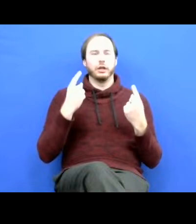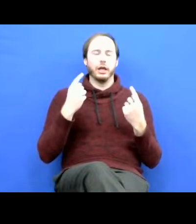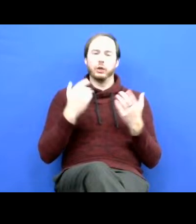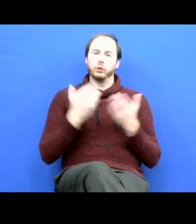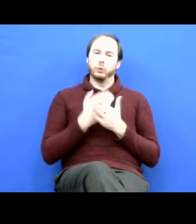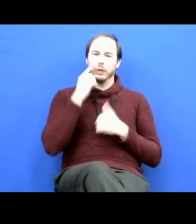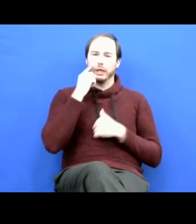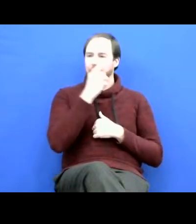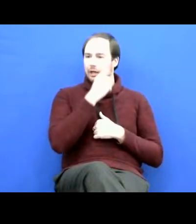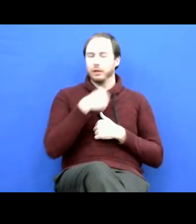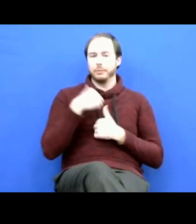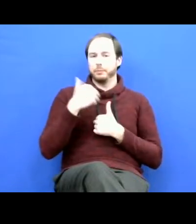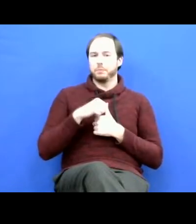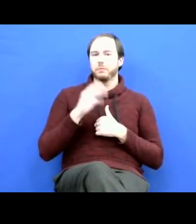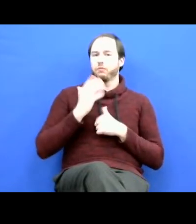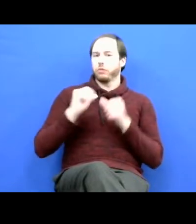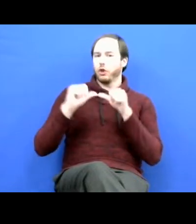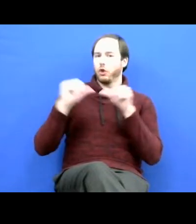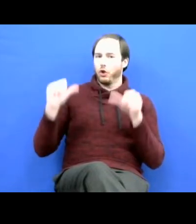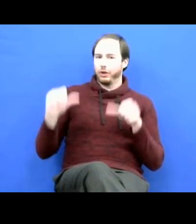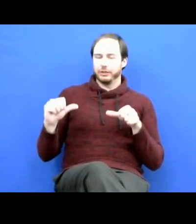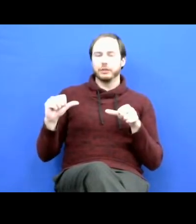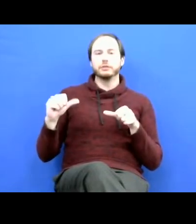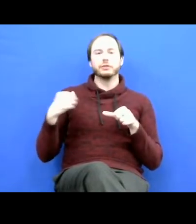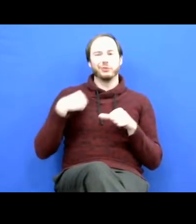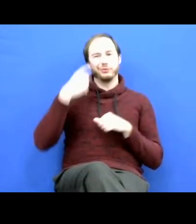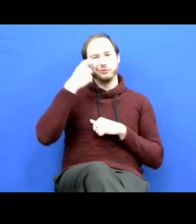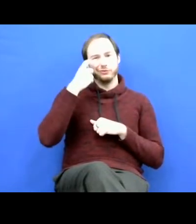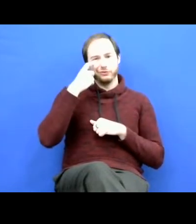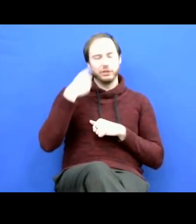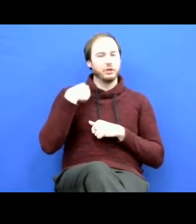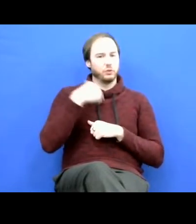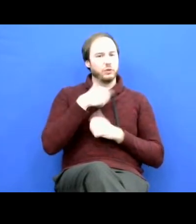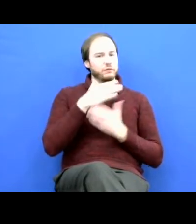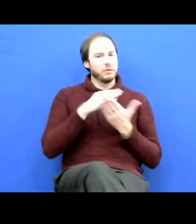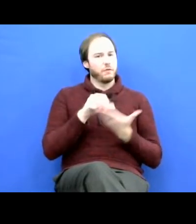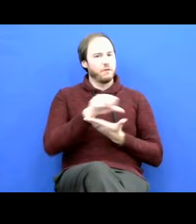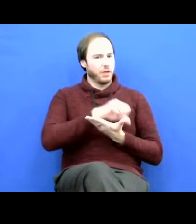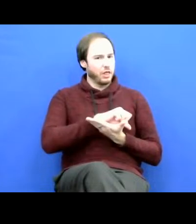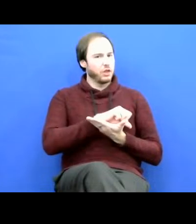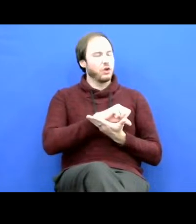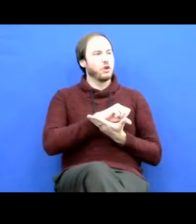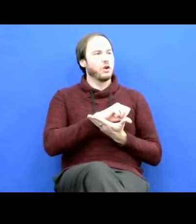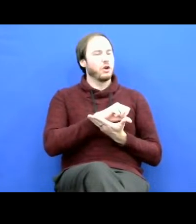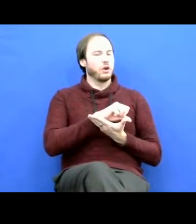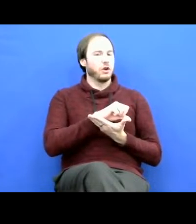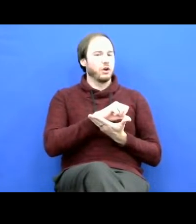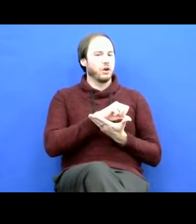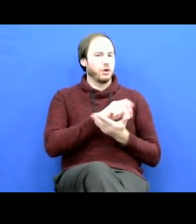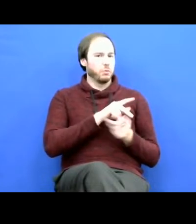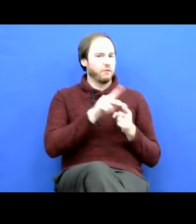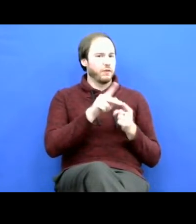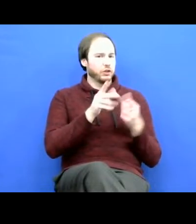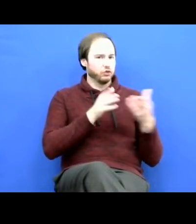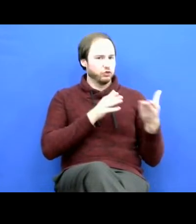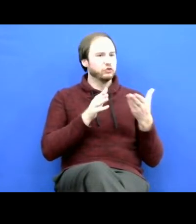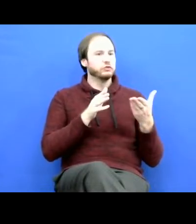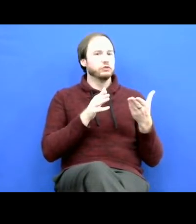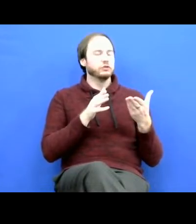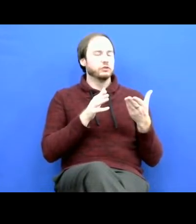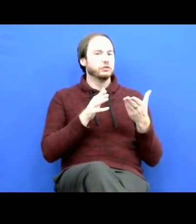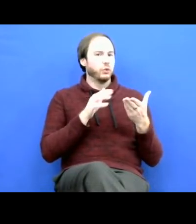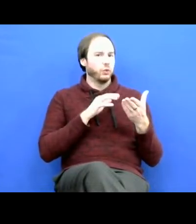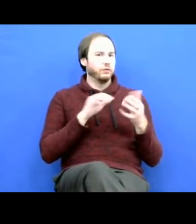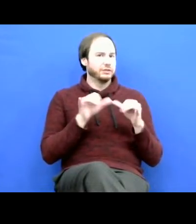like I said, we did that with our architects more recently. We've done that with some of our other professional services. It's